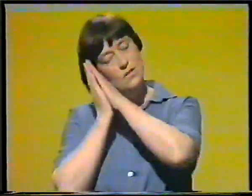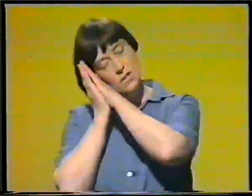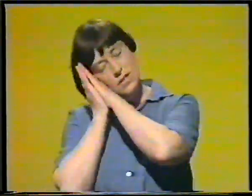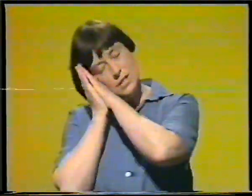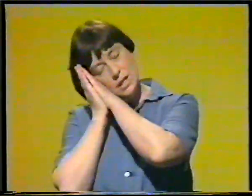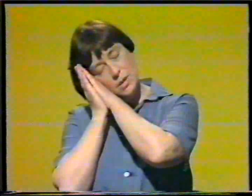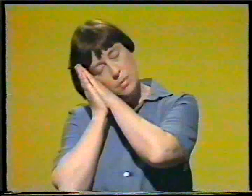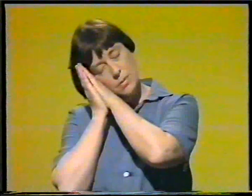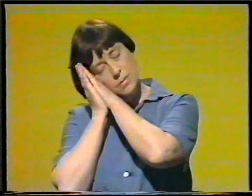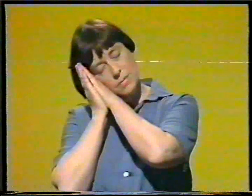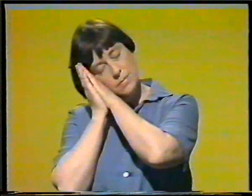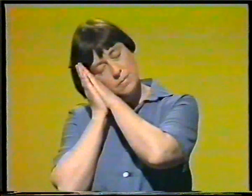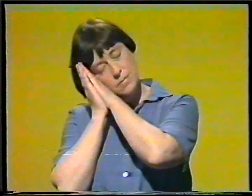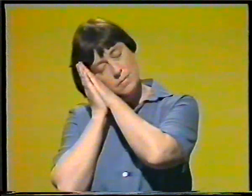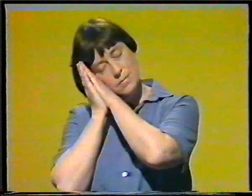To sleep.